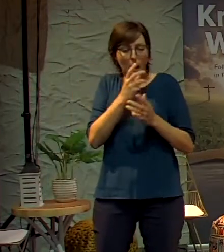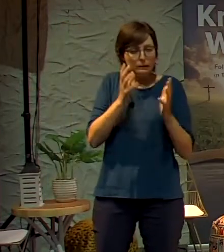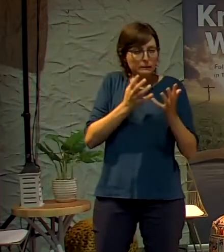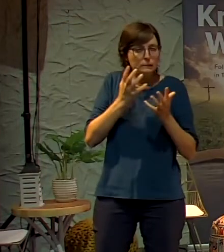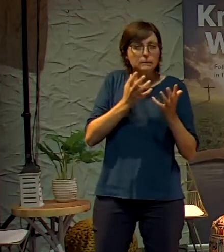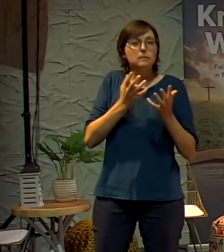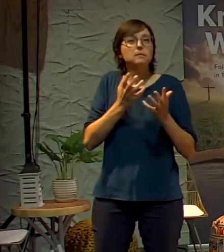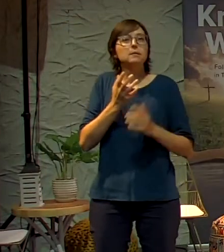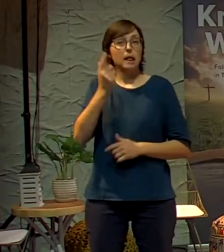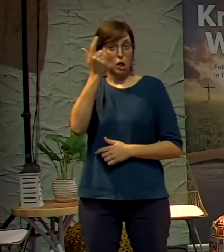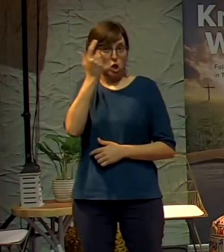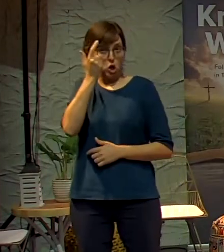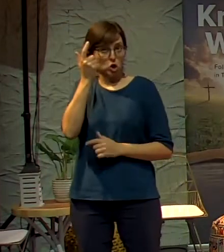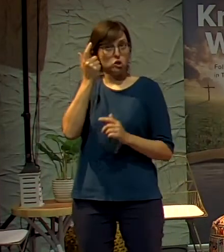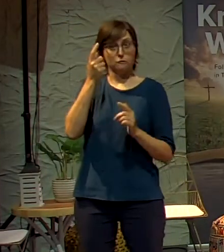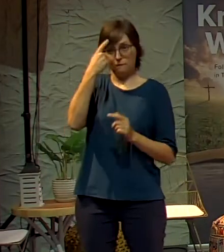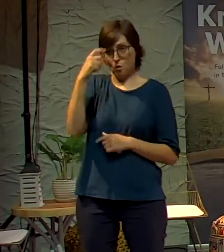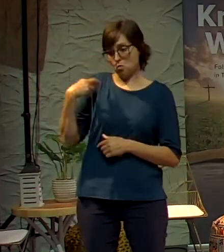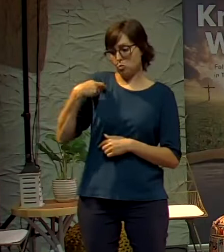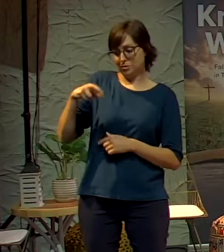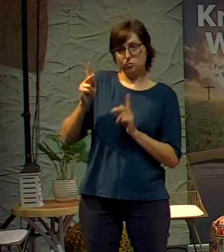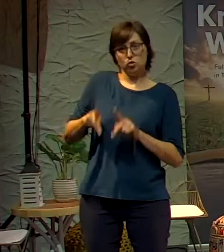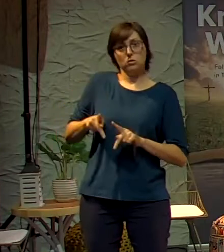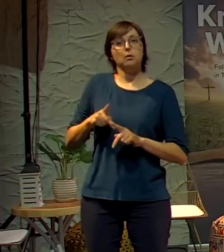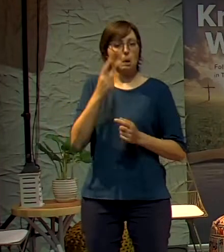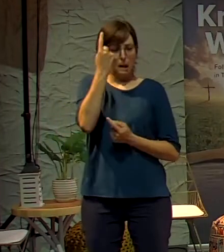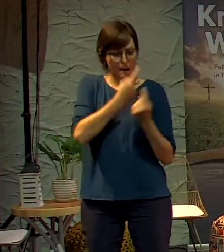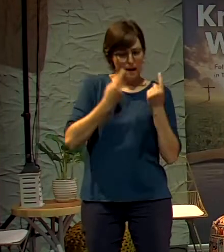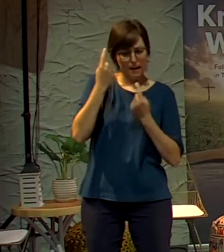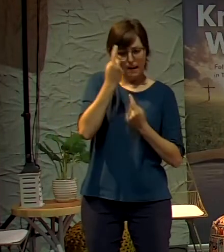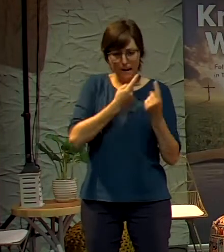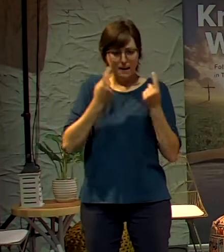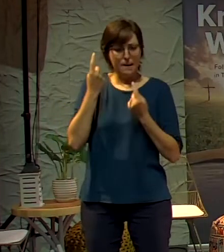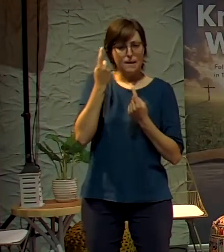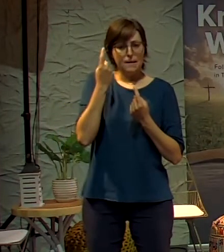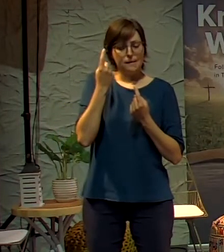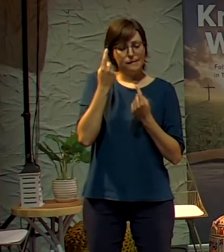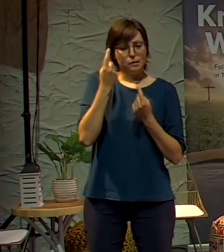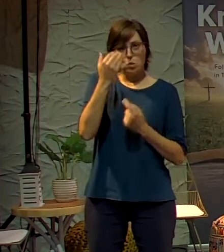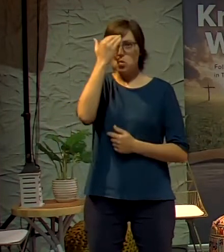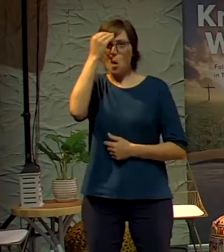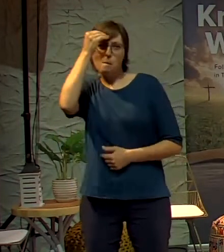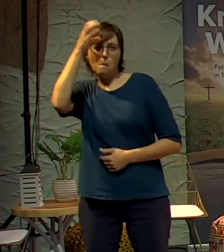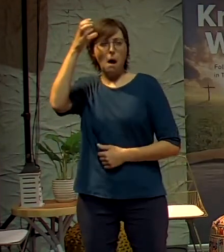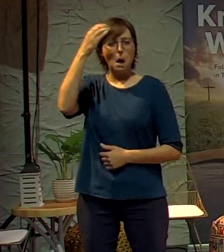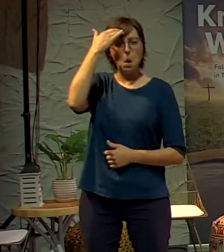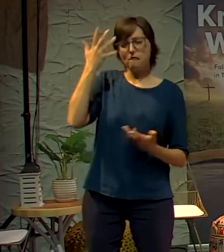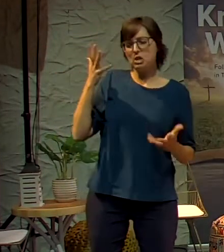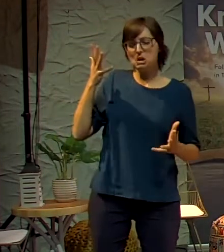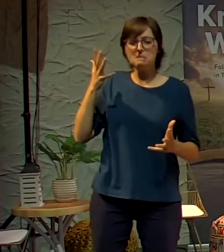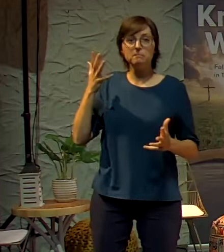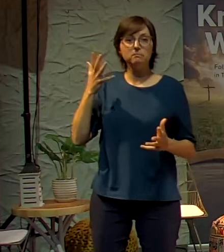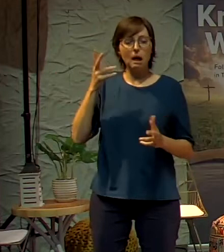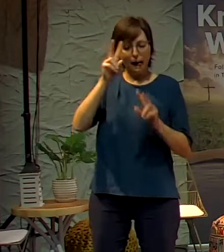of a religious person is this. You overthink. You know too much. You